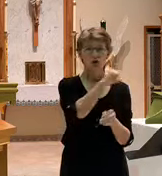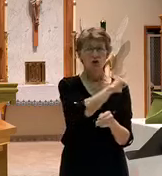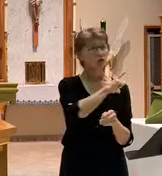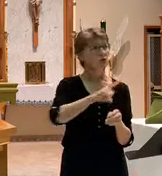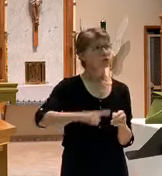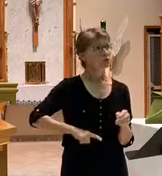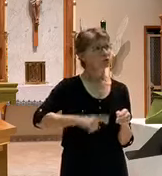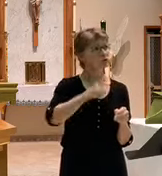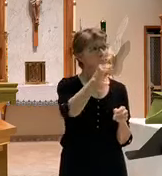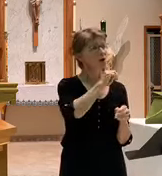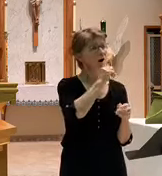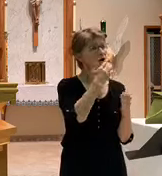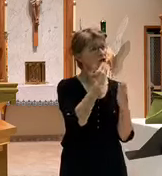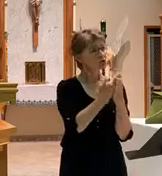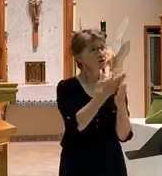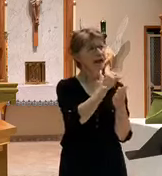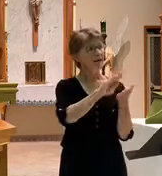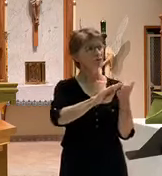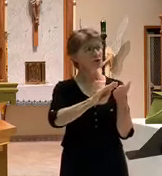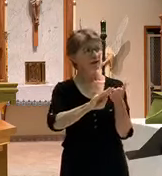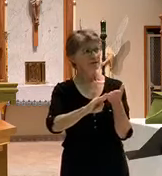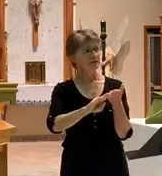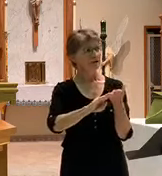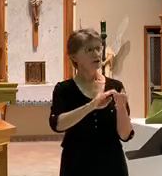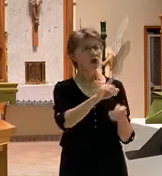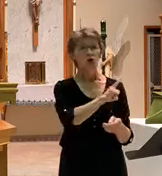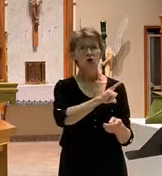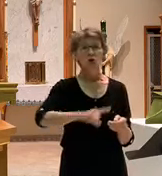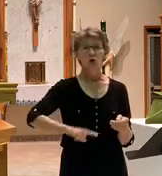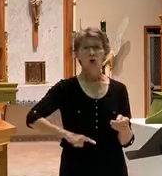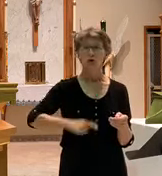Lord, you are good and forgiving. Lord,